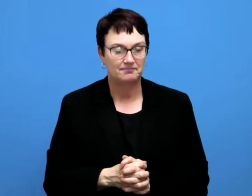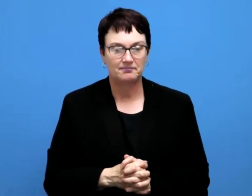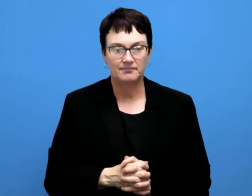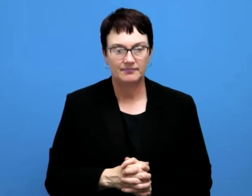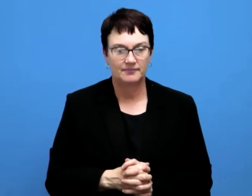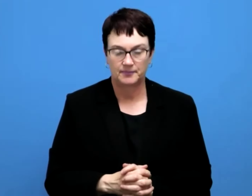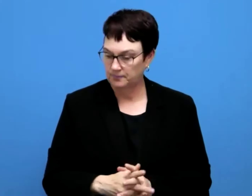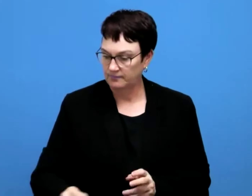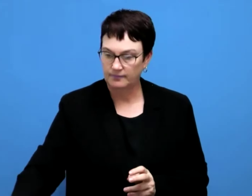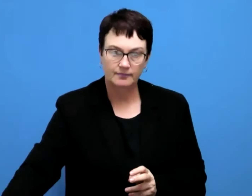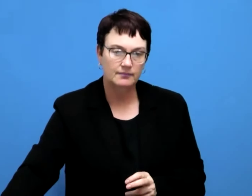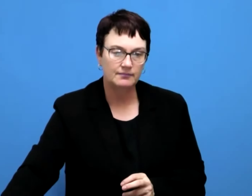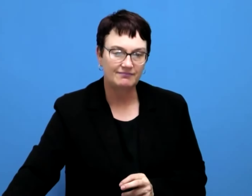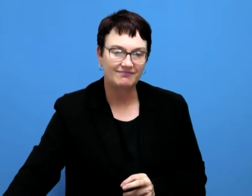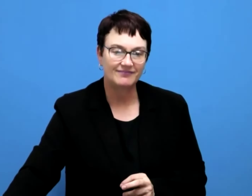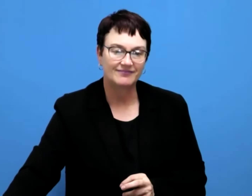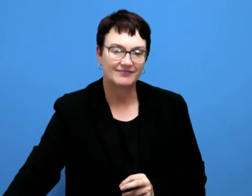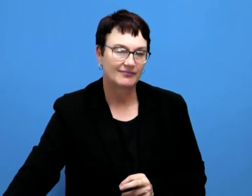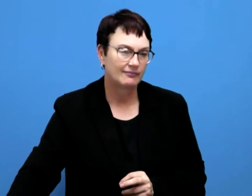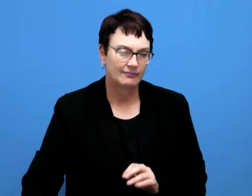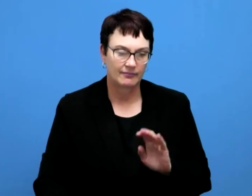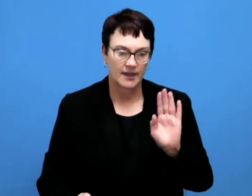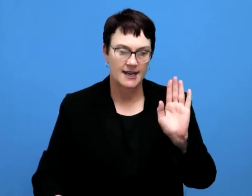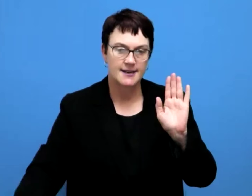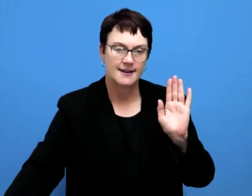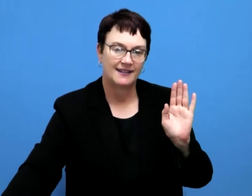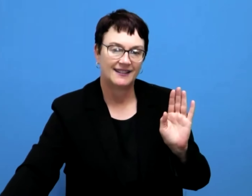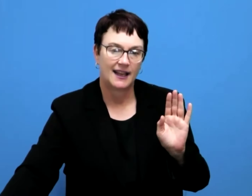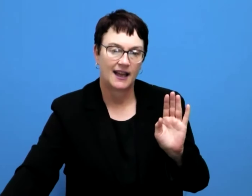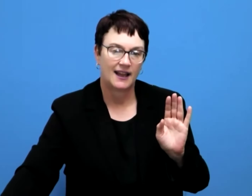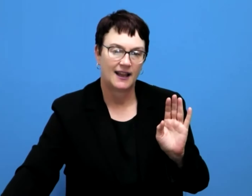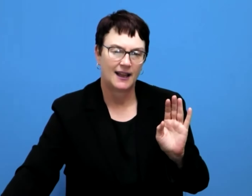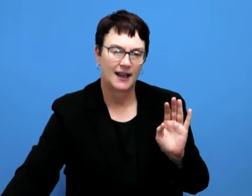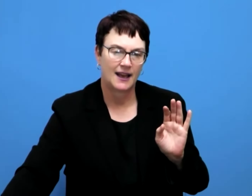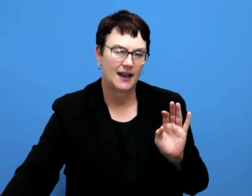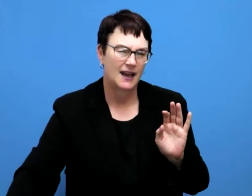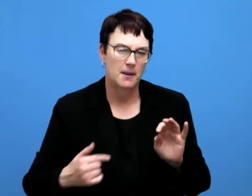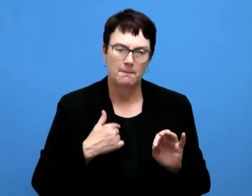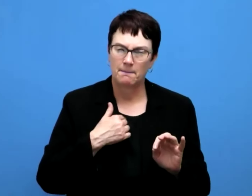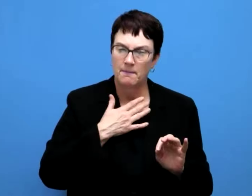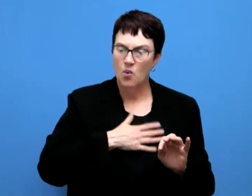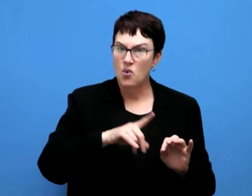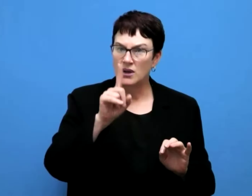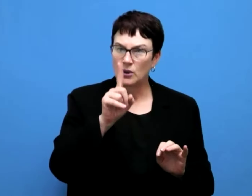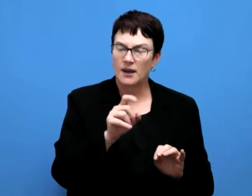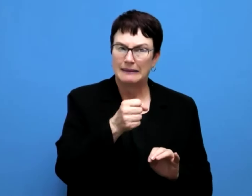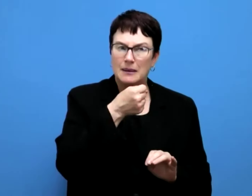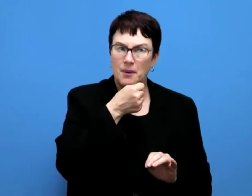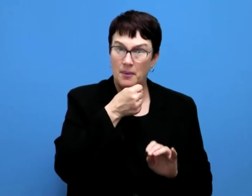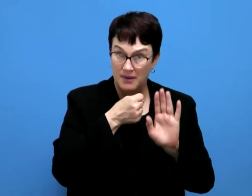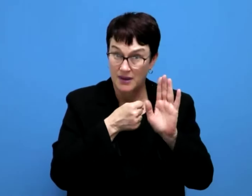Just because my bandwidth is not great, and I don't want to risk. Do we not have? Can you hear